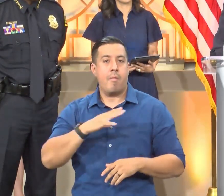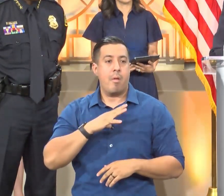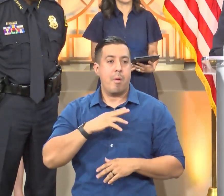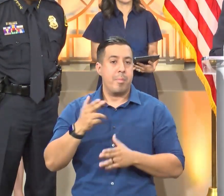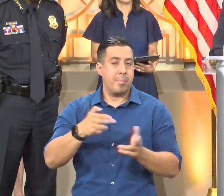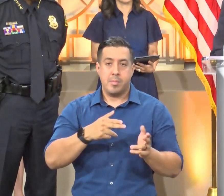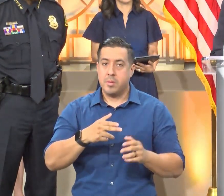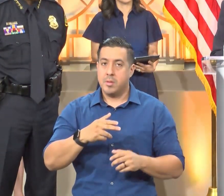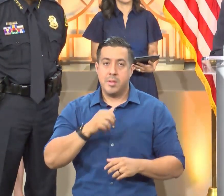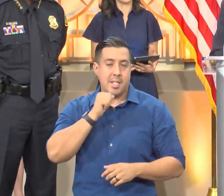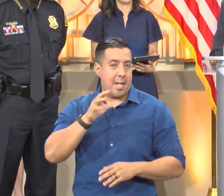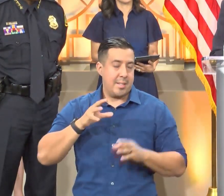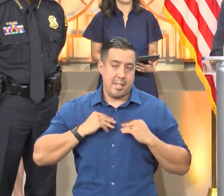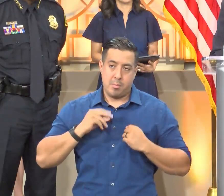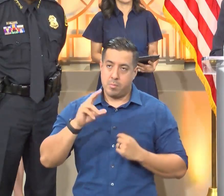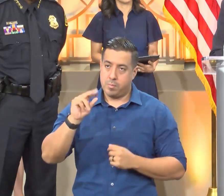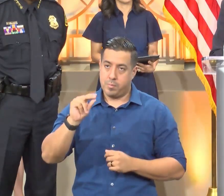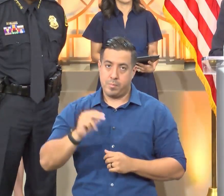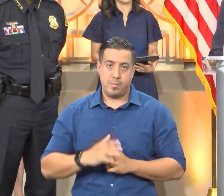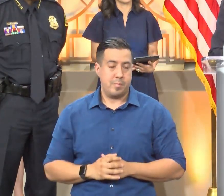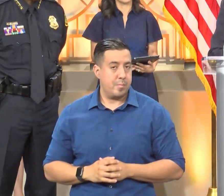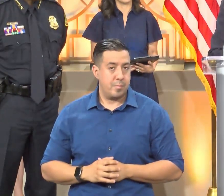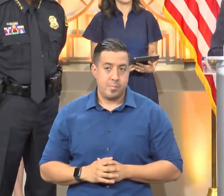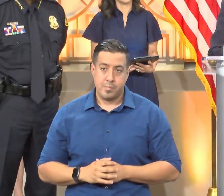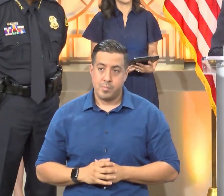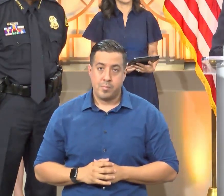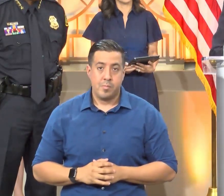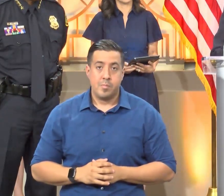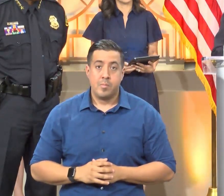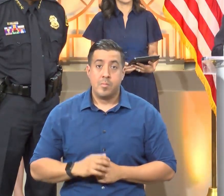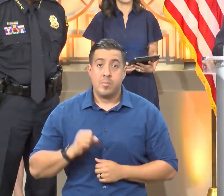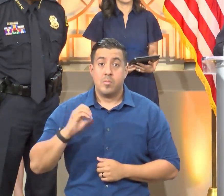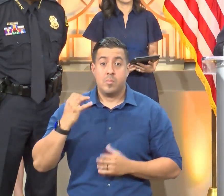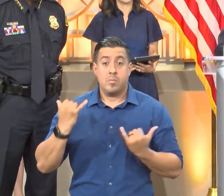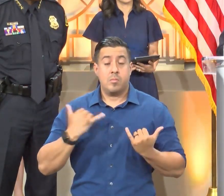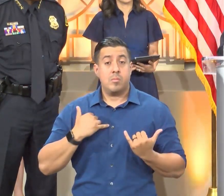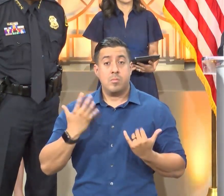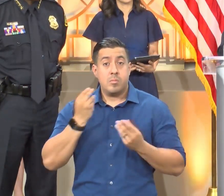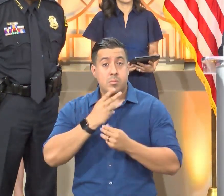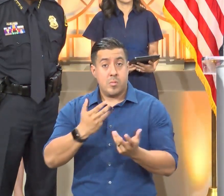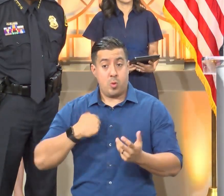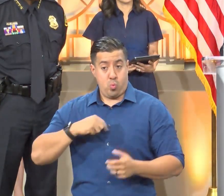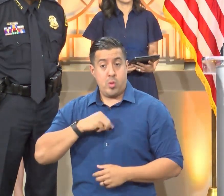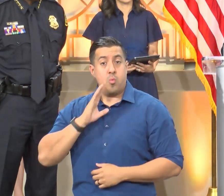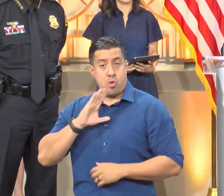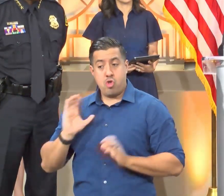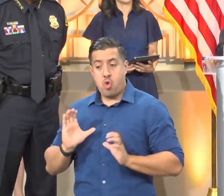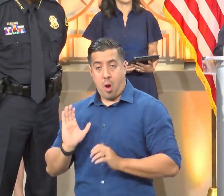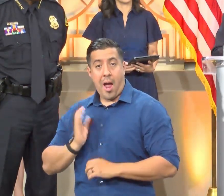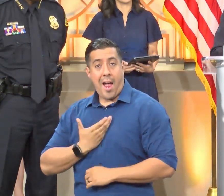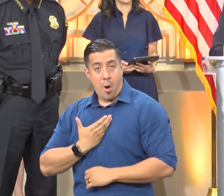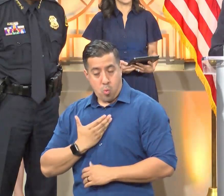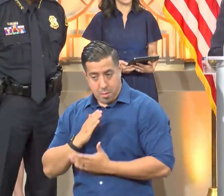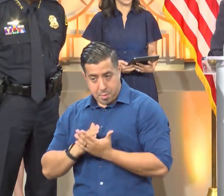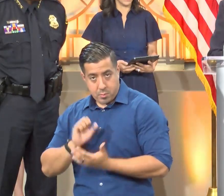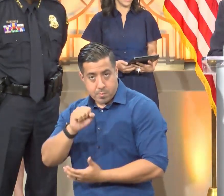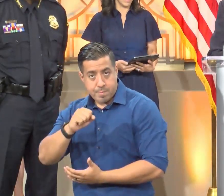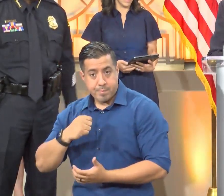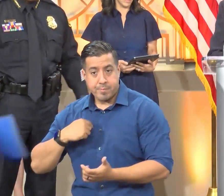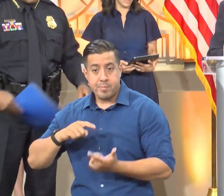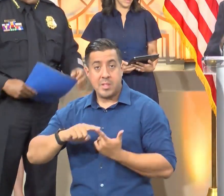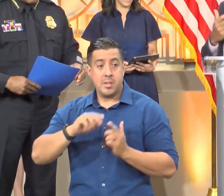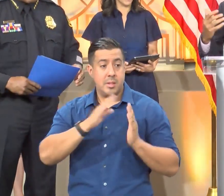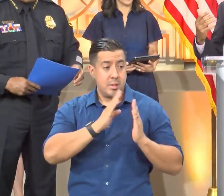that's totally unacceptable. And so what I am saying, we will do our part. The city will do its